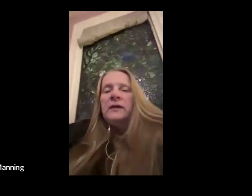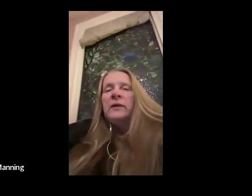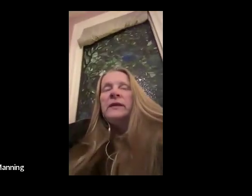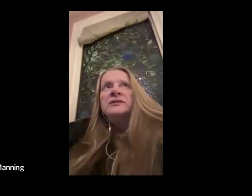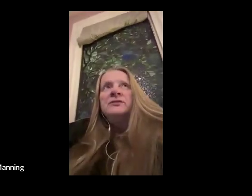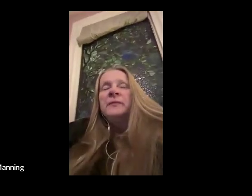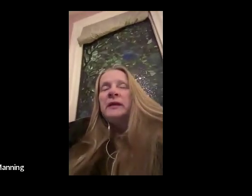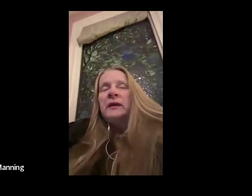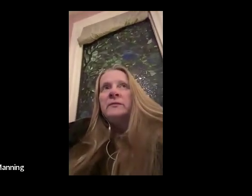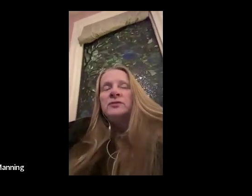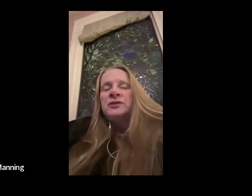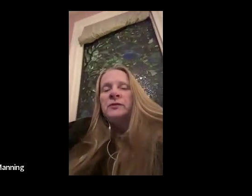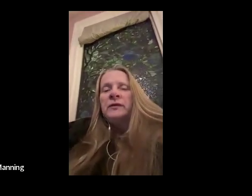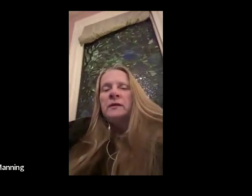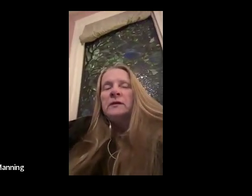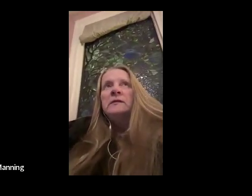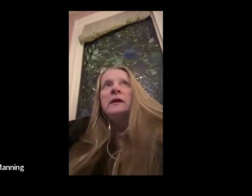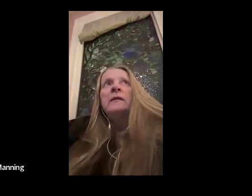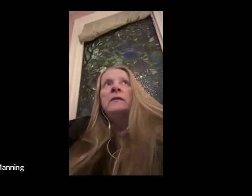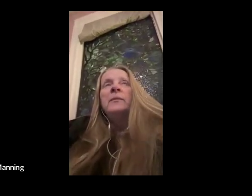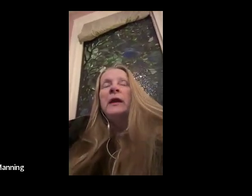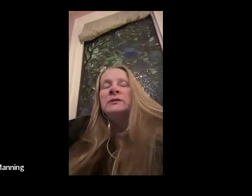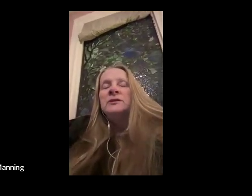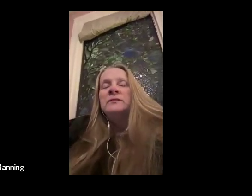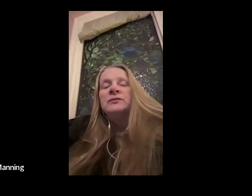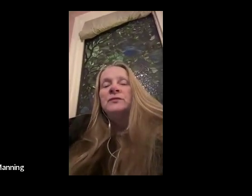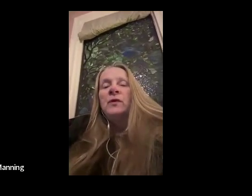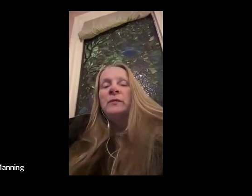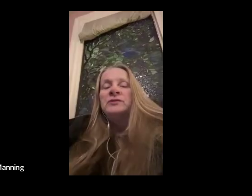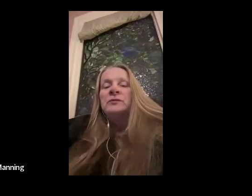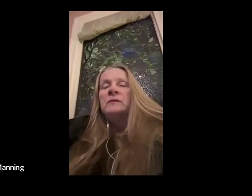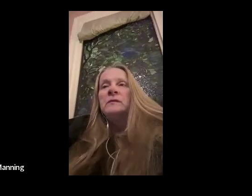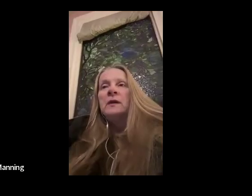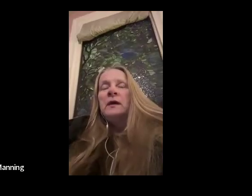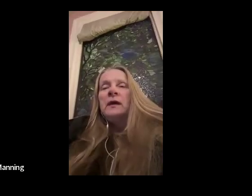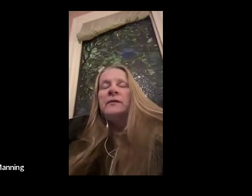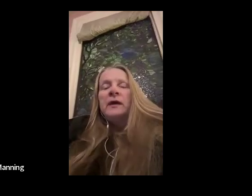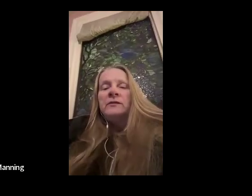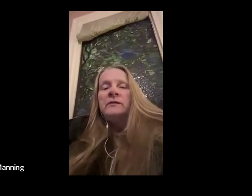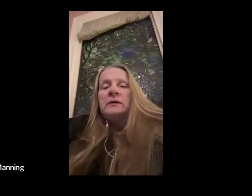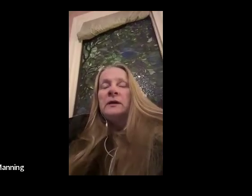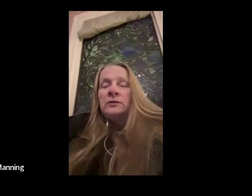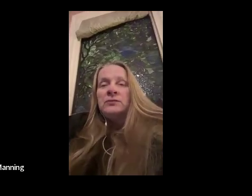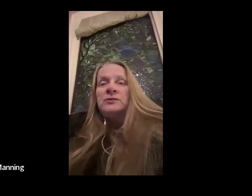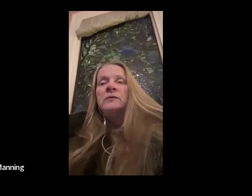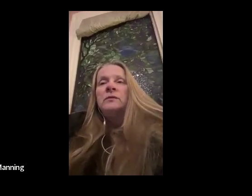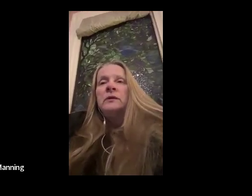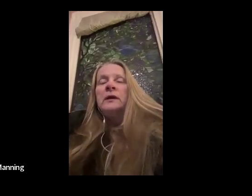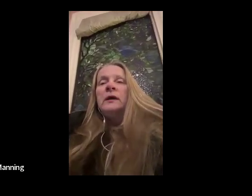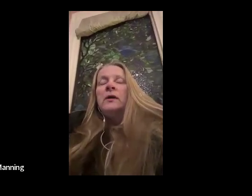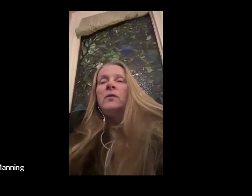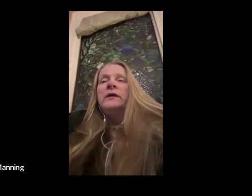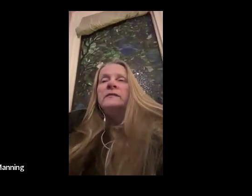Good evening. My name is Deirdre Manning. I'm a Dorchester resident and the parent of two former students at the Henderson Inclusion